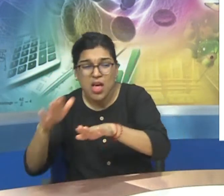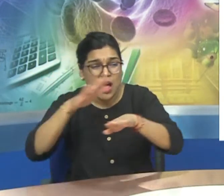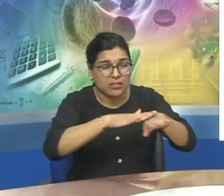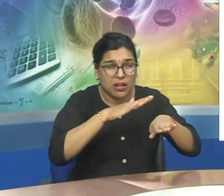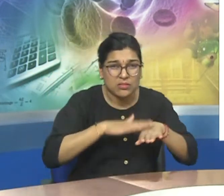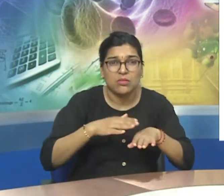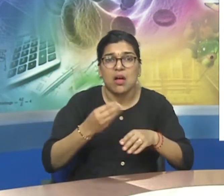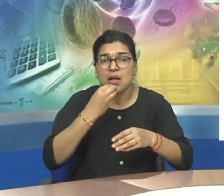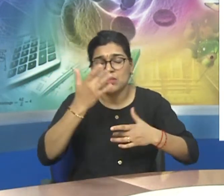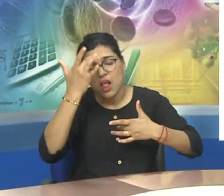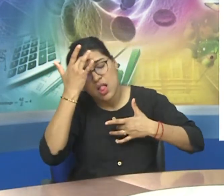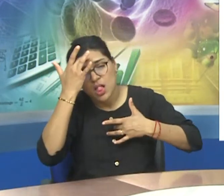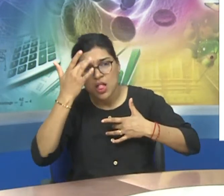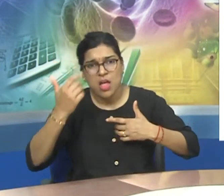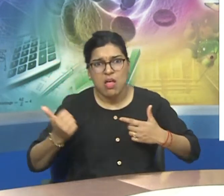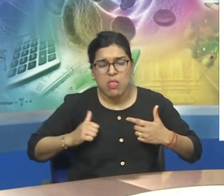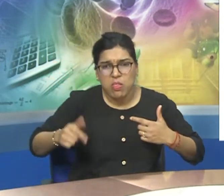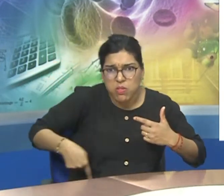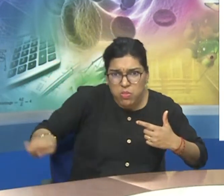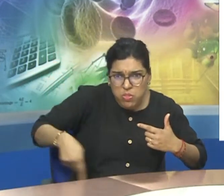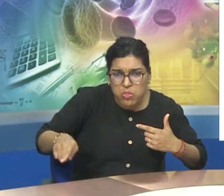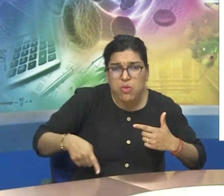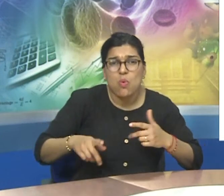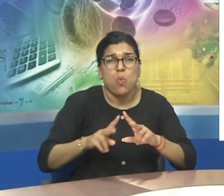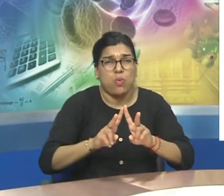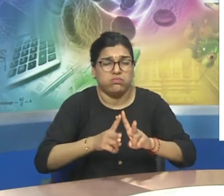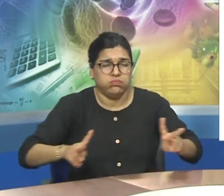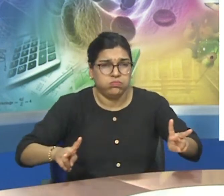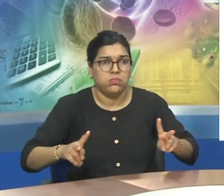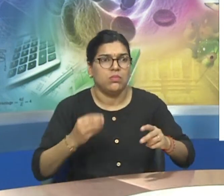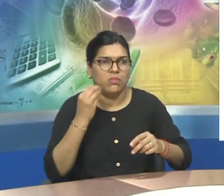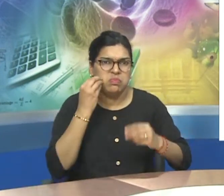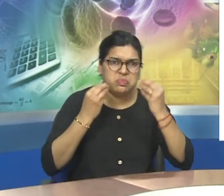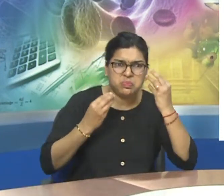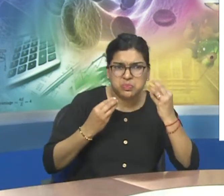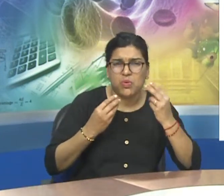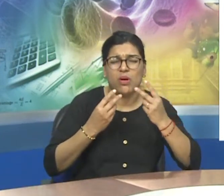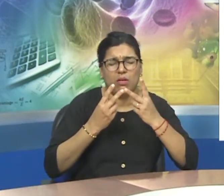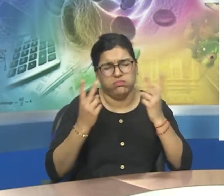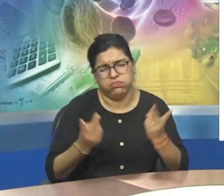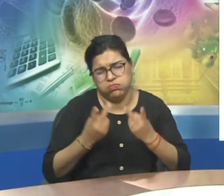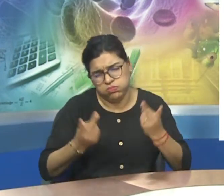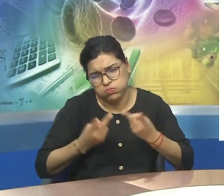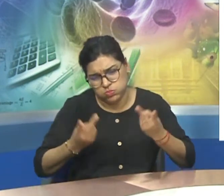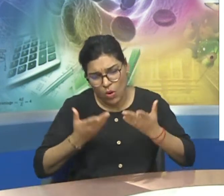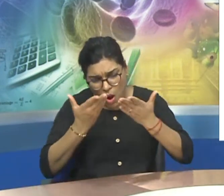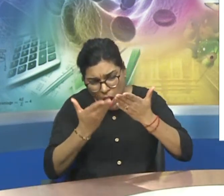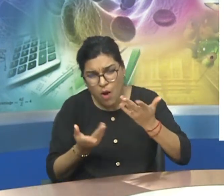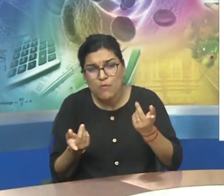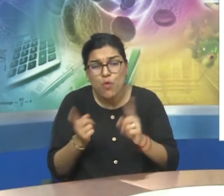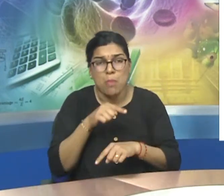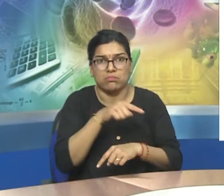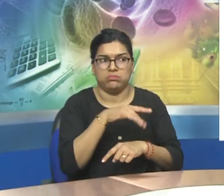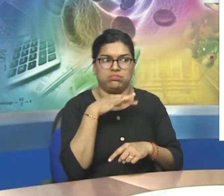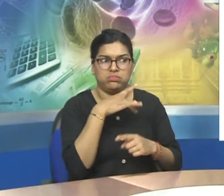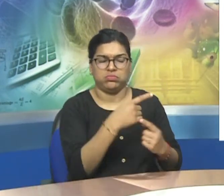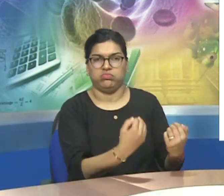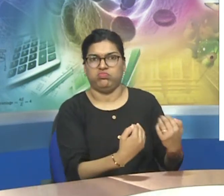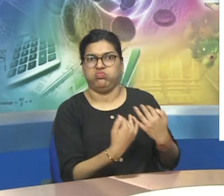of garbage can produce 8 lakh flies, then how much flies would be produced in the